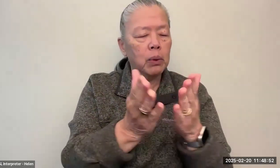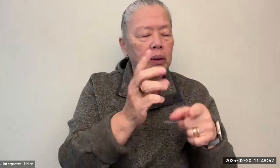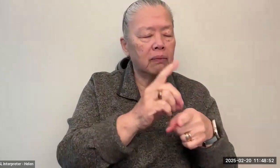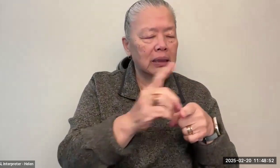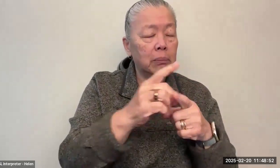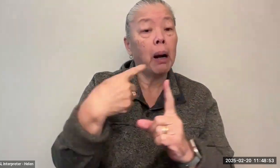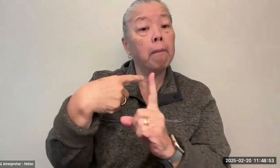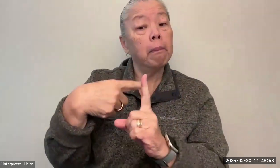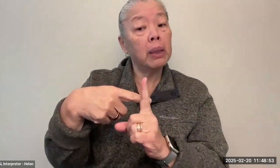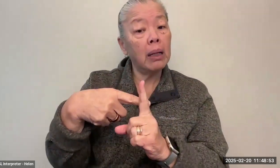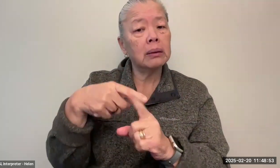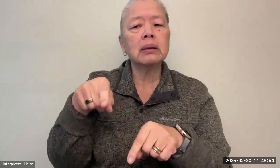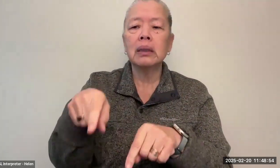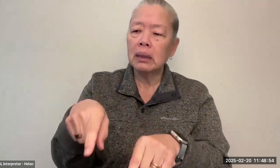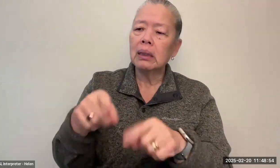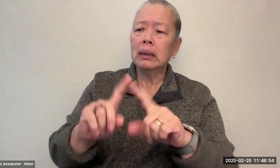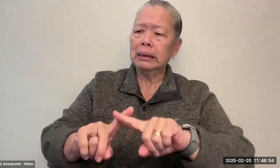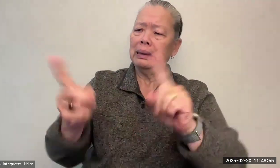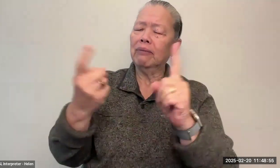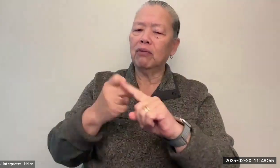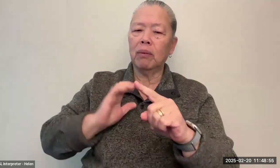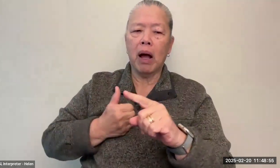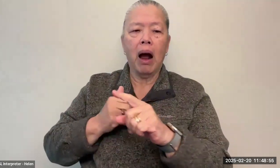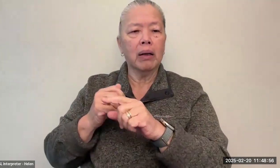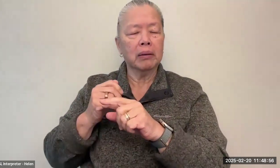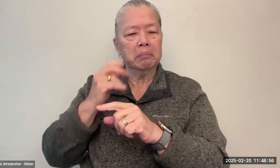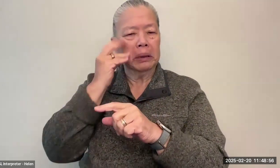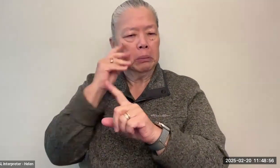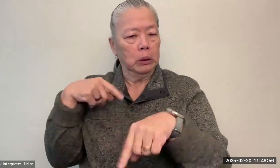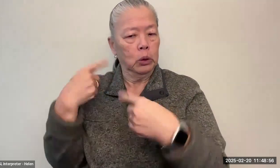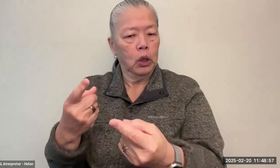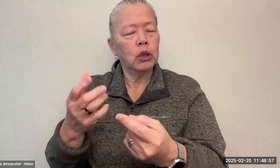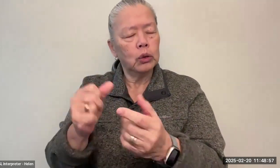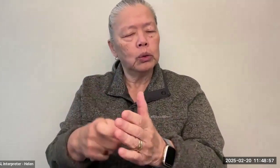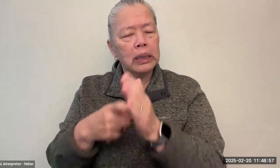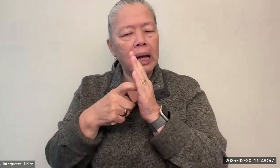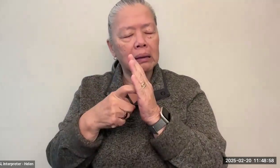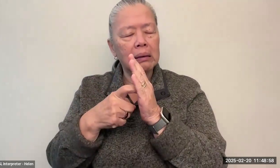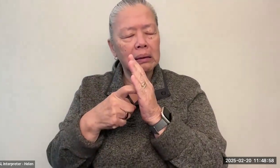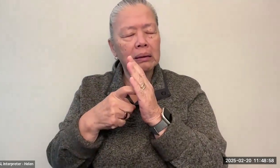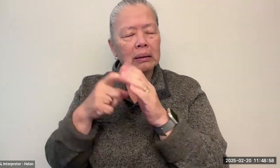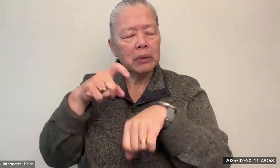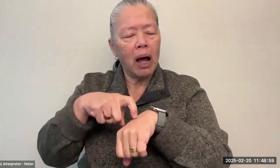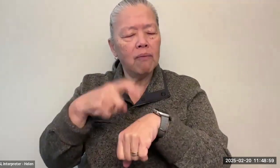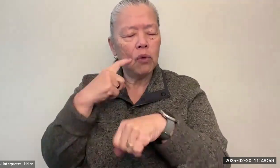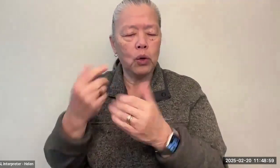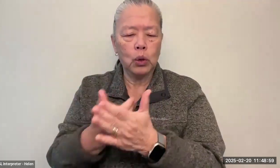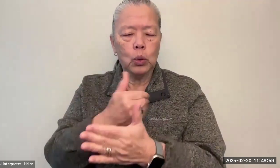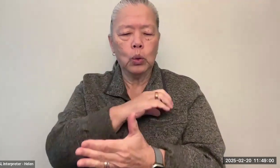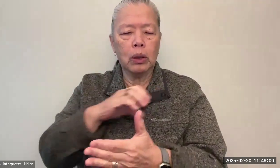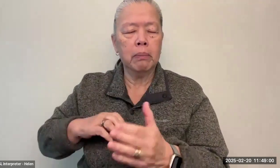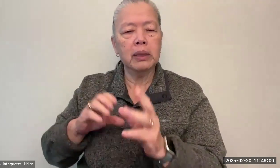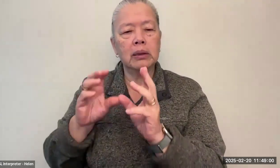different iteration than what we're accustomed to. So it takes a little while for, one, our new commission members to be able